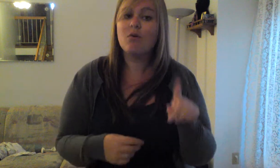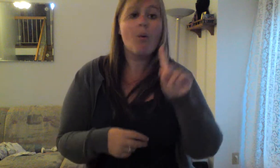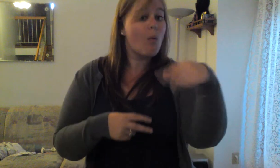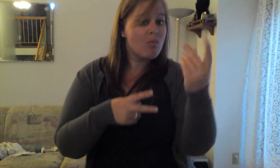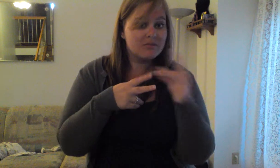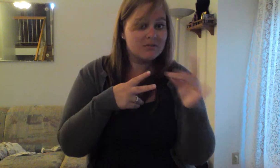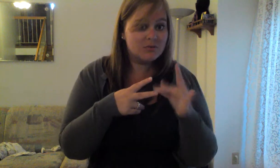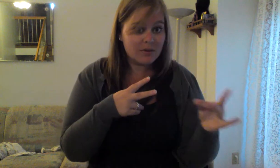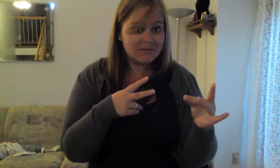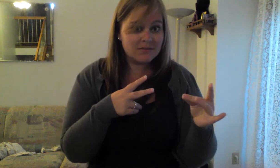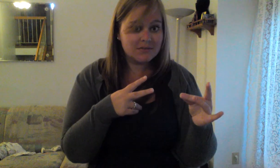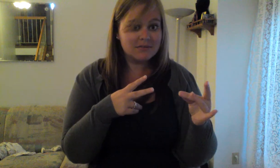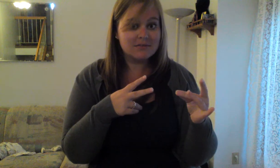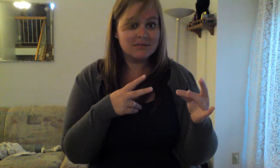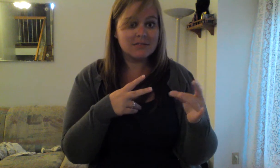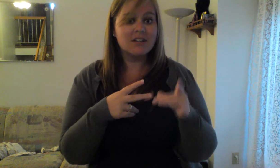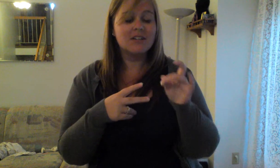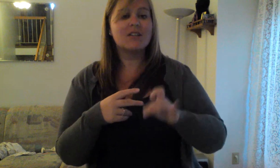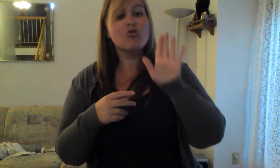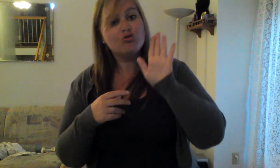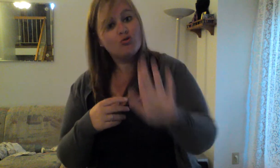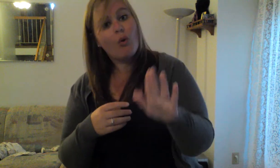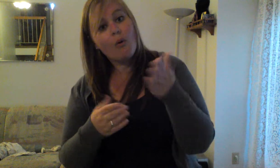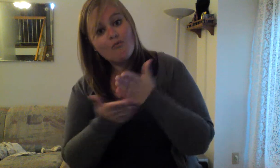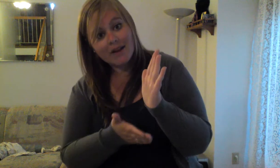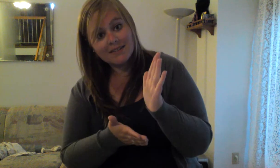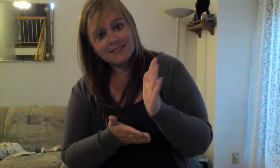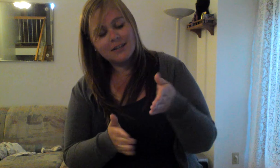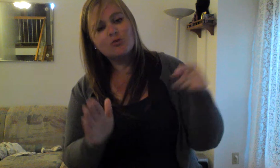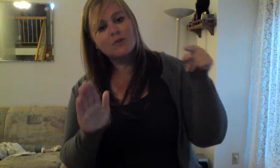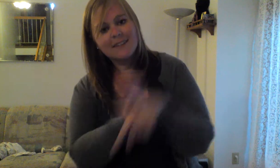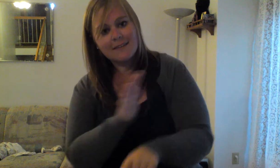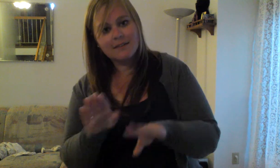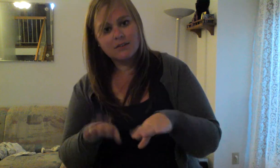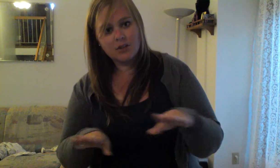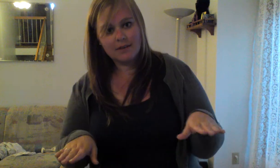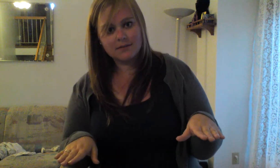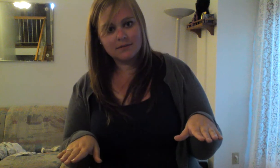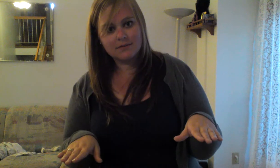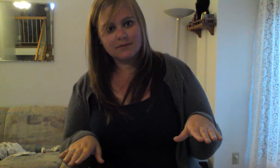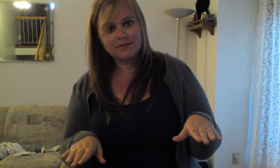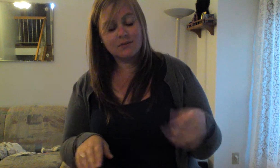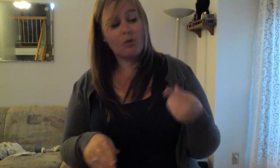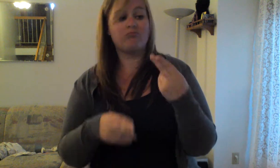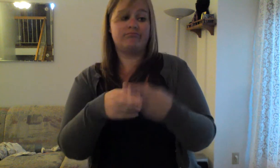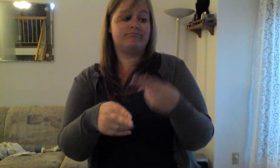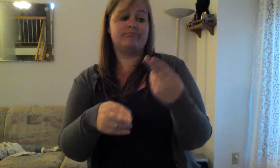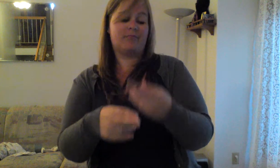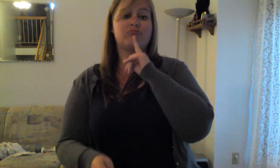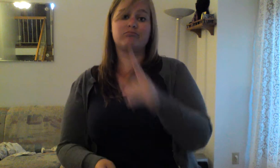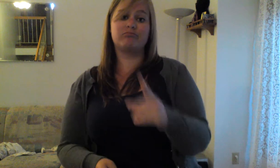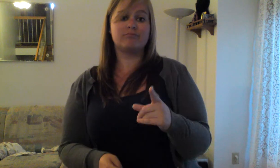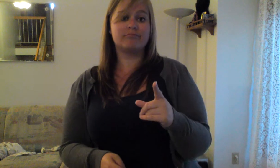guys are talking about is your right to kill a child. So let's call it what it is. It is a pro-choice. It's pro